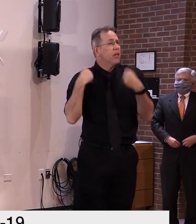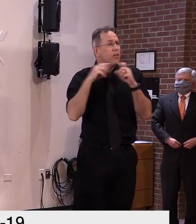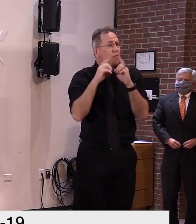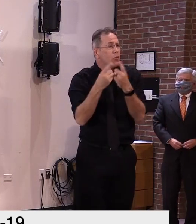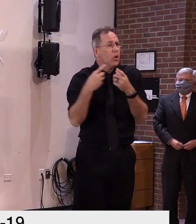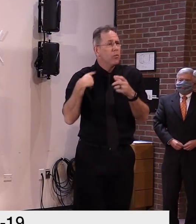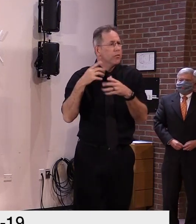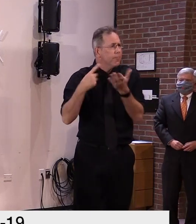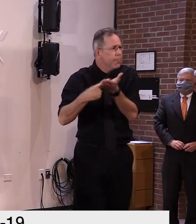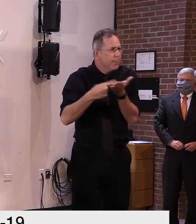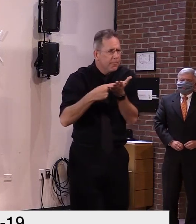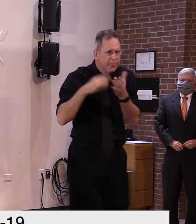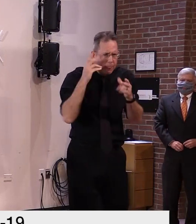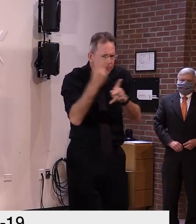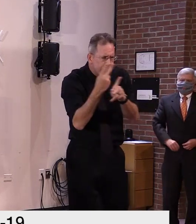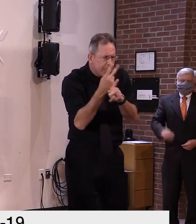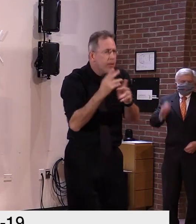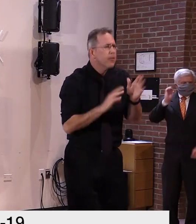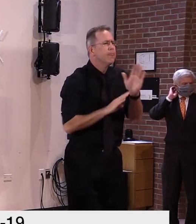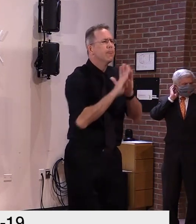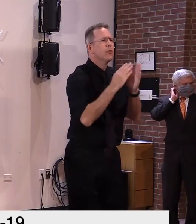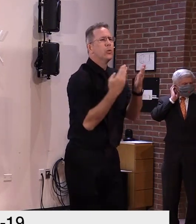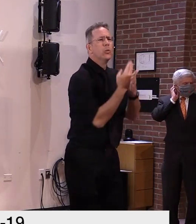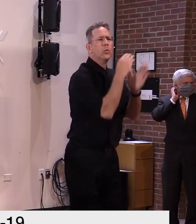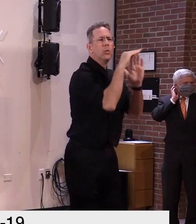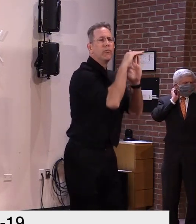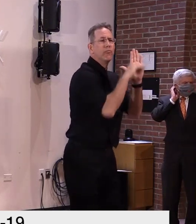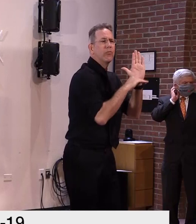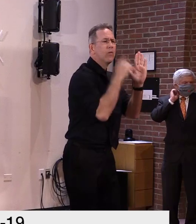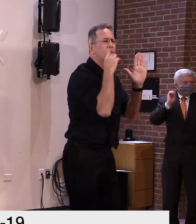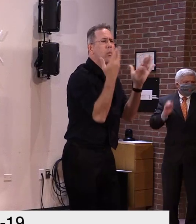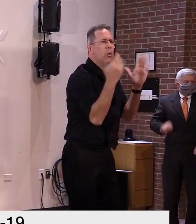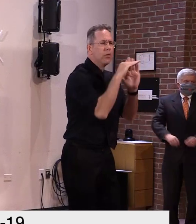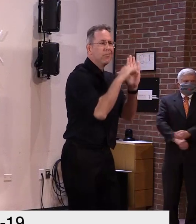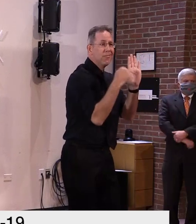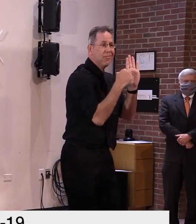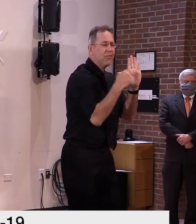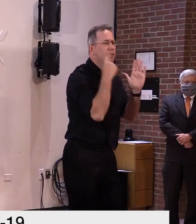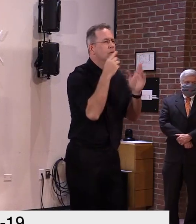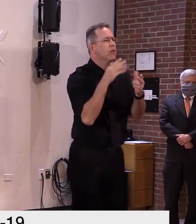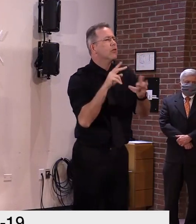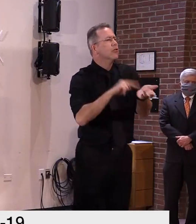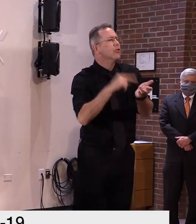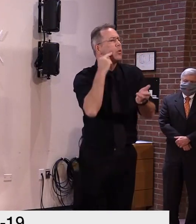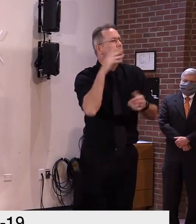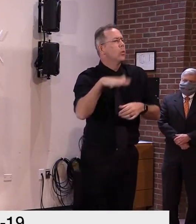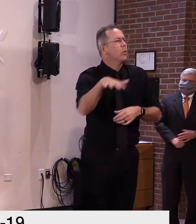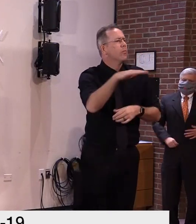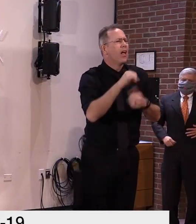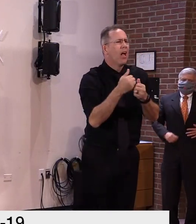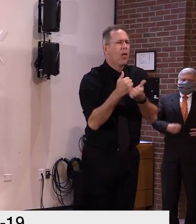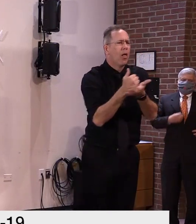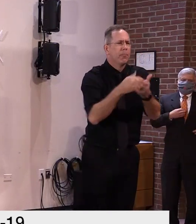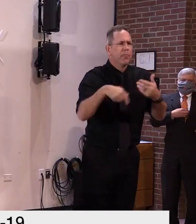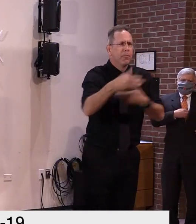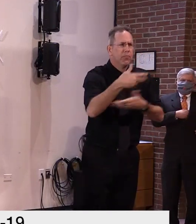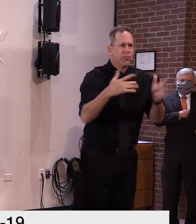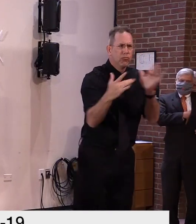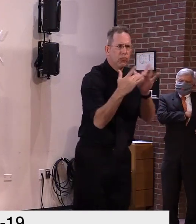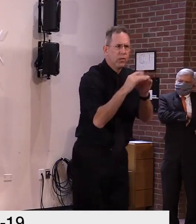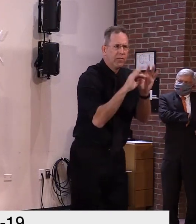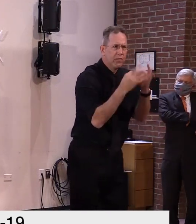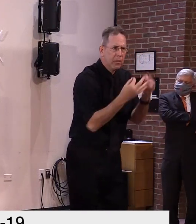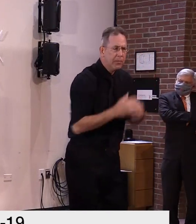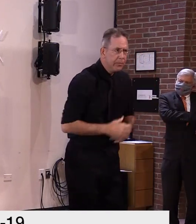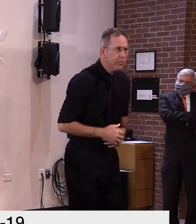facilities, which Secretary Smith will detail shortly. I know this remains difficult for all of us, but